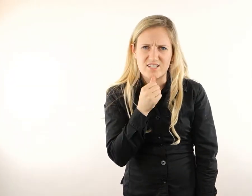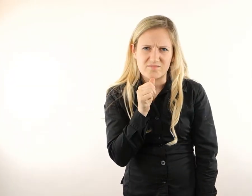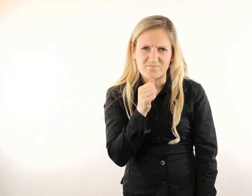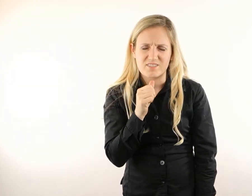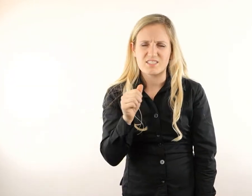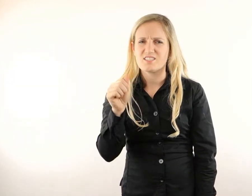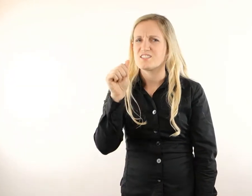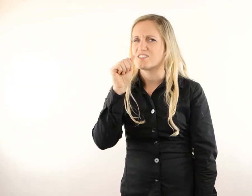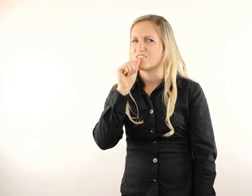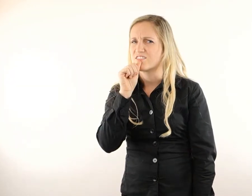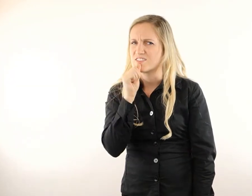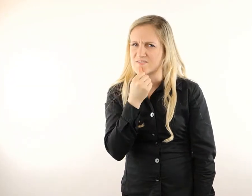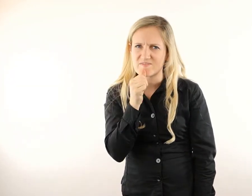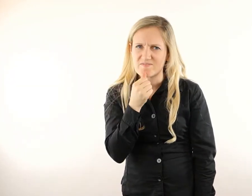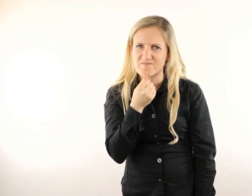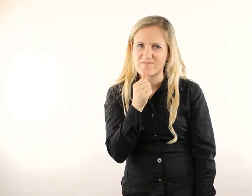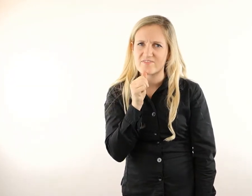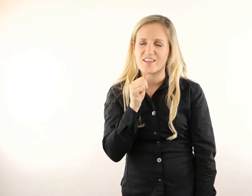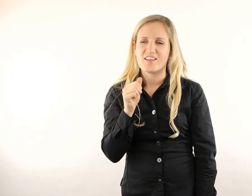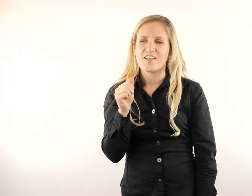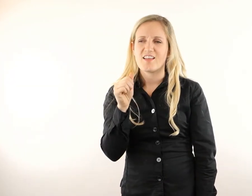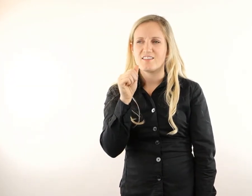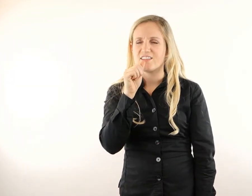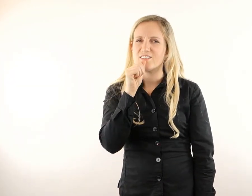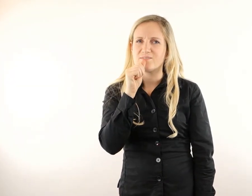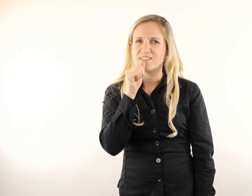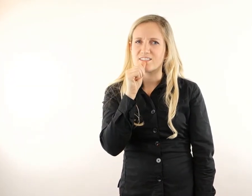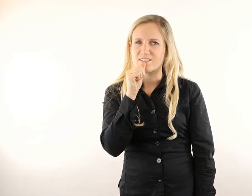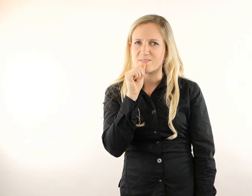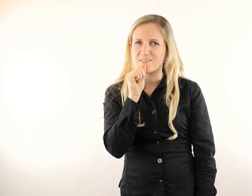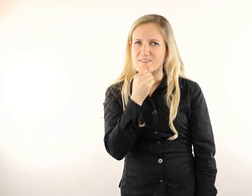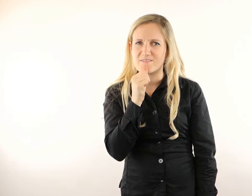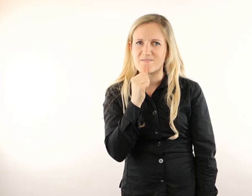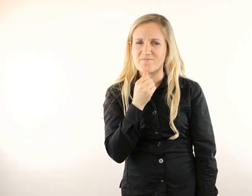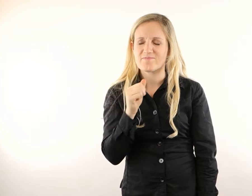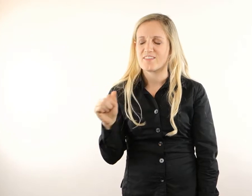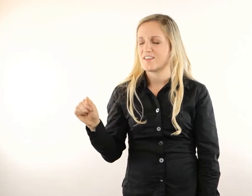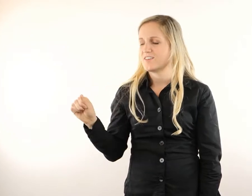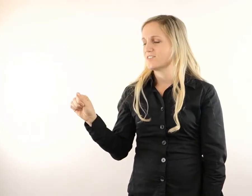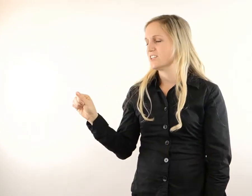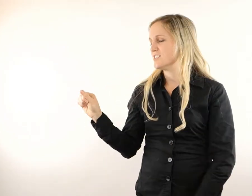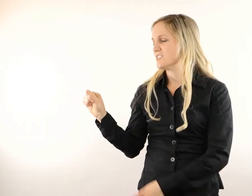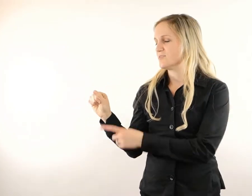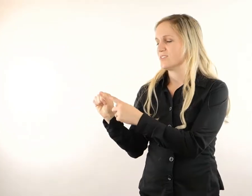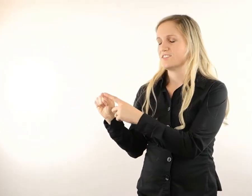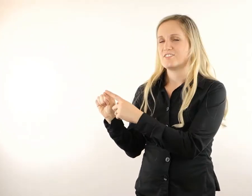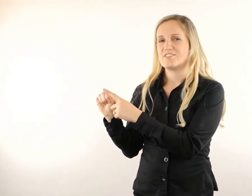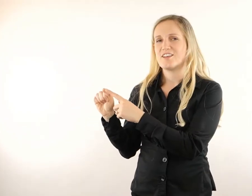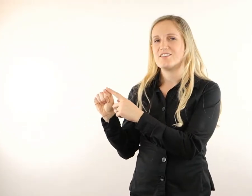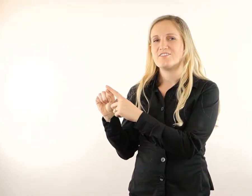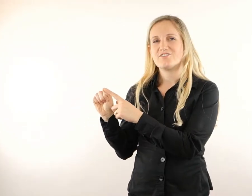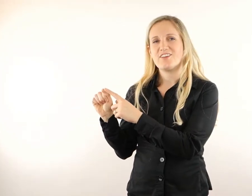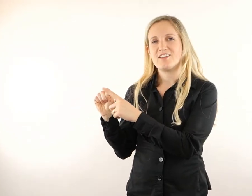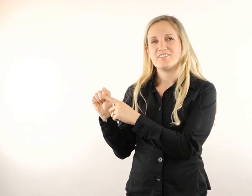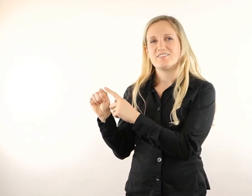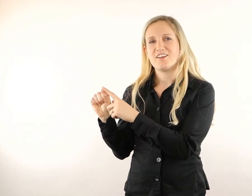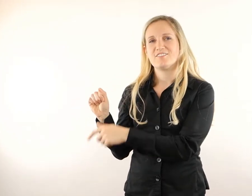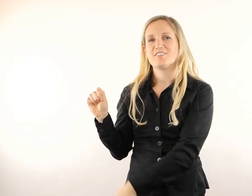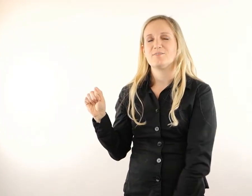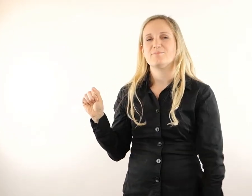suffering. This is to suffer. And kids really like this one too. When I teach this one, you kind of use your nail on your thumb